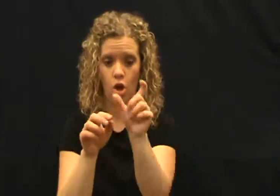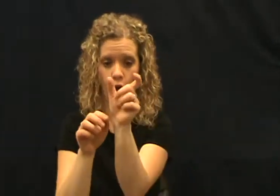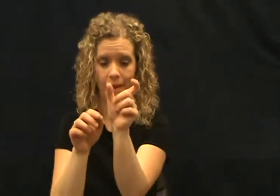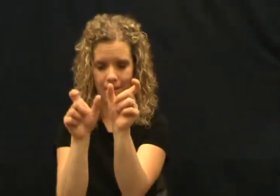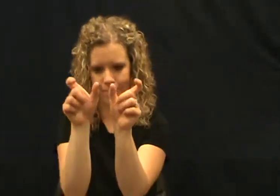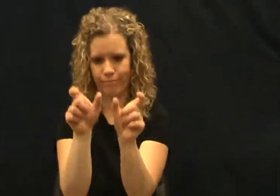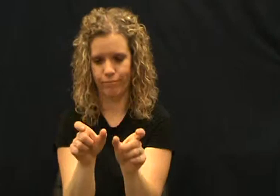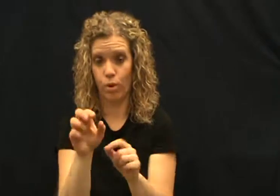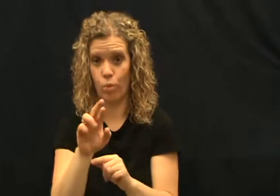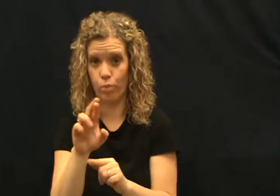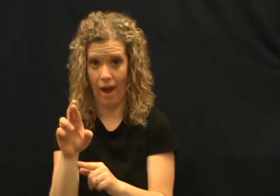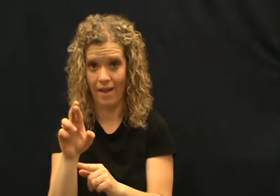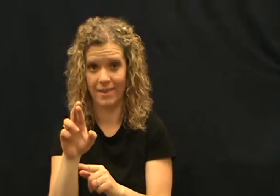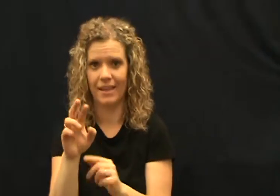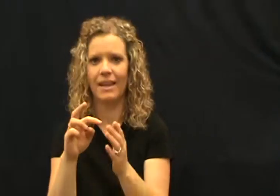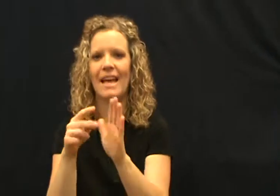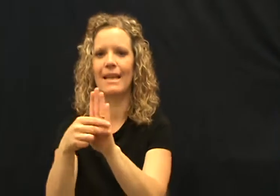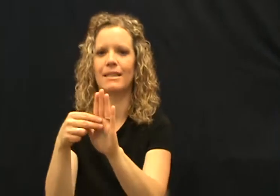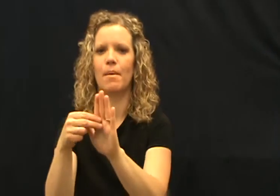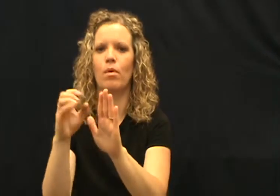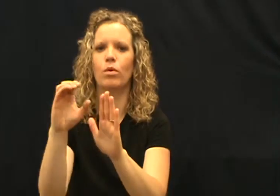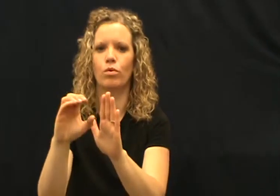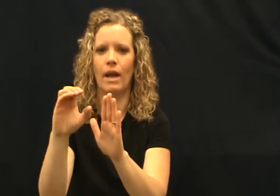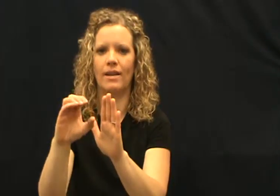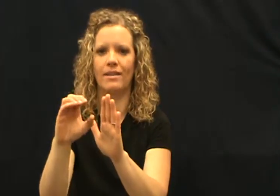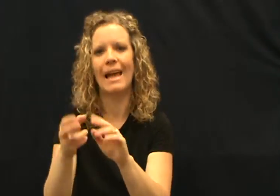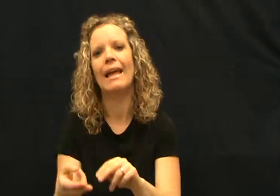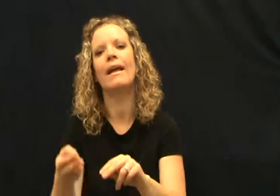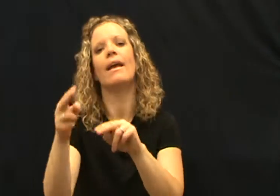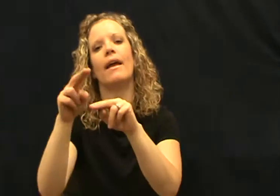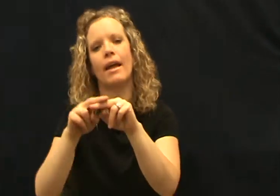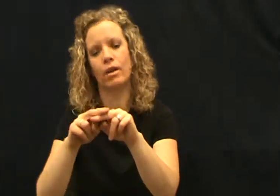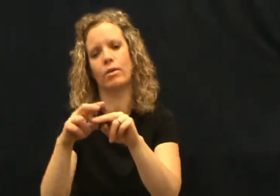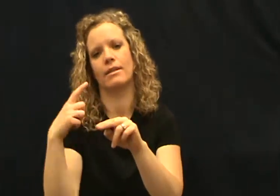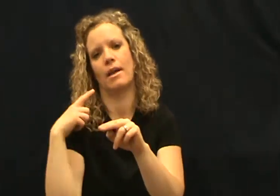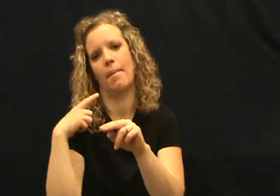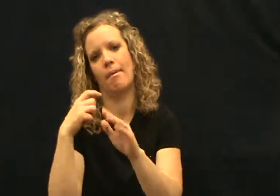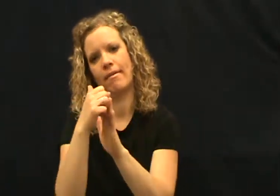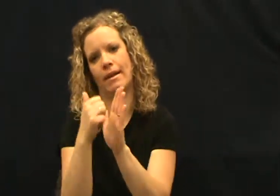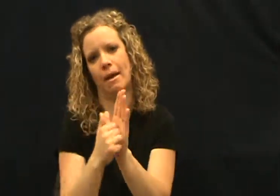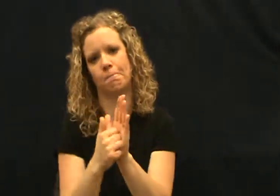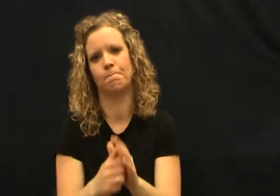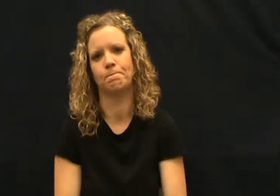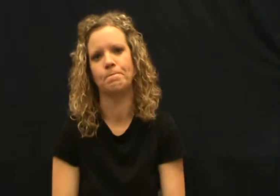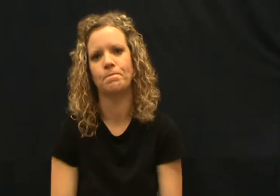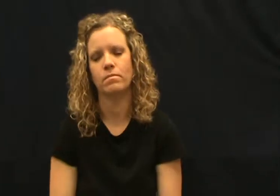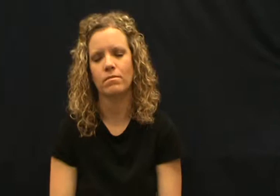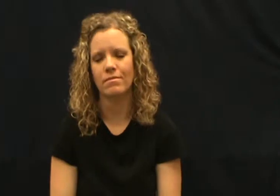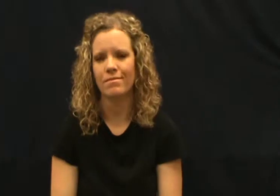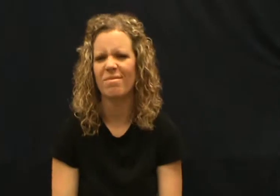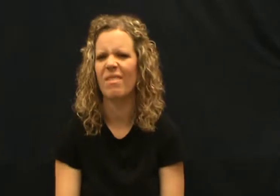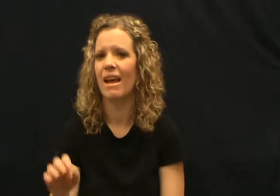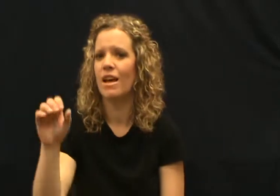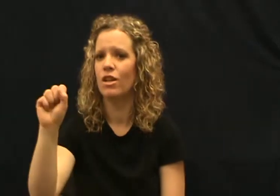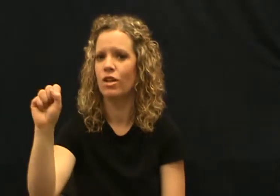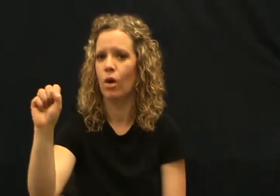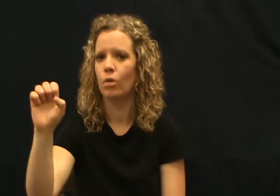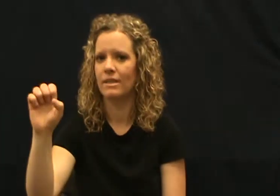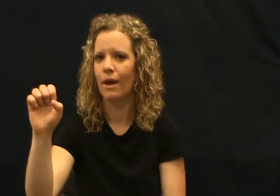account is considered a credit, and it increases that liability account. And then the same holds for the stockholders' equity account,